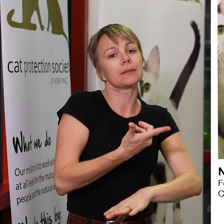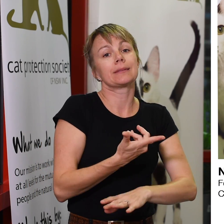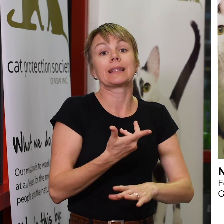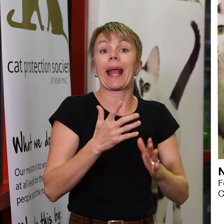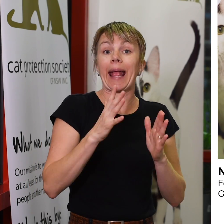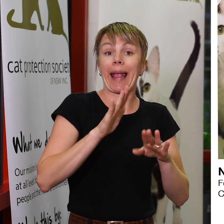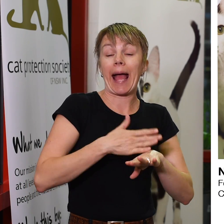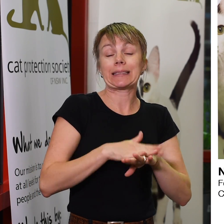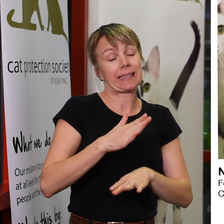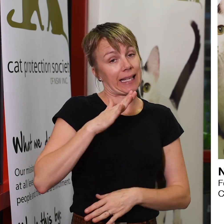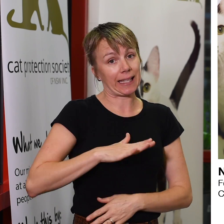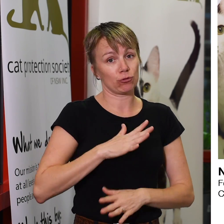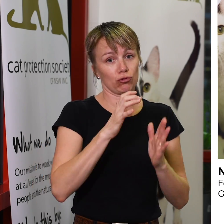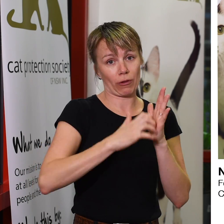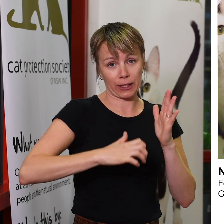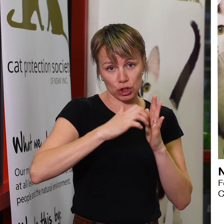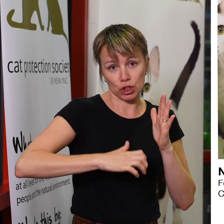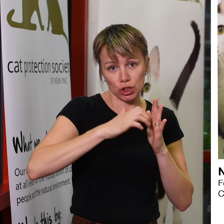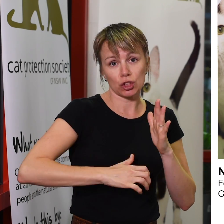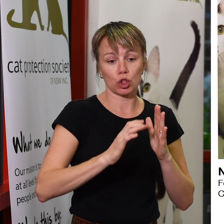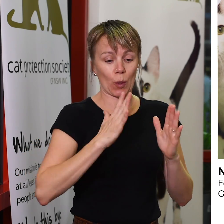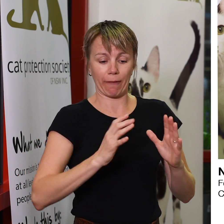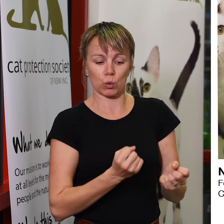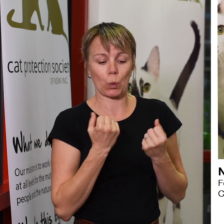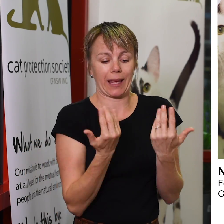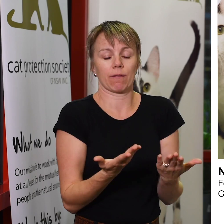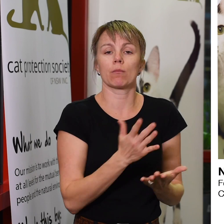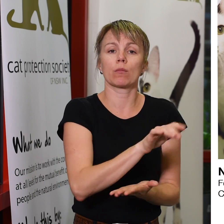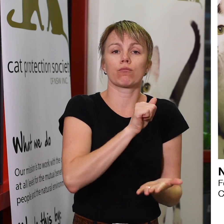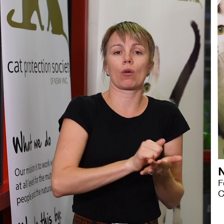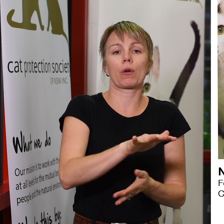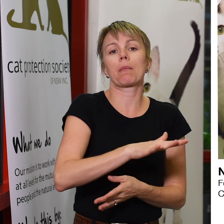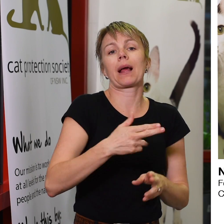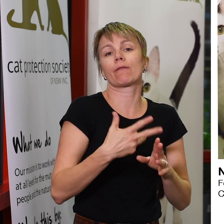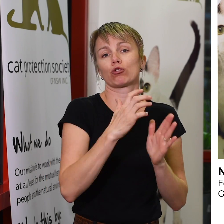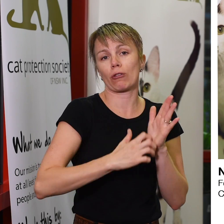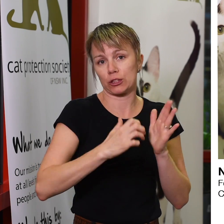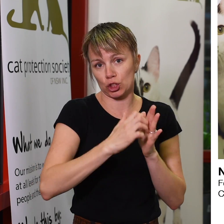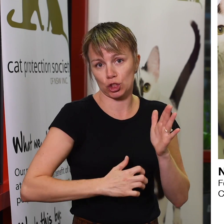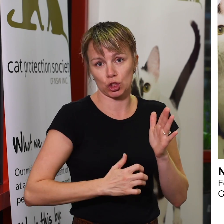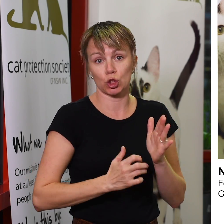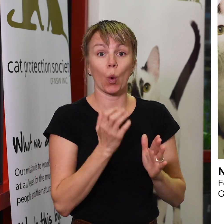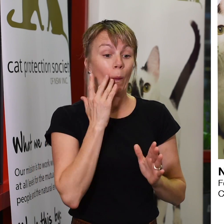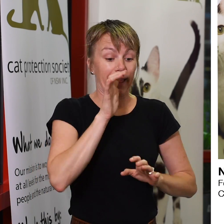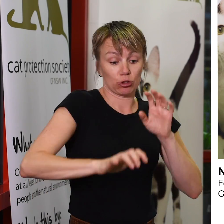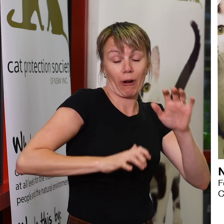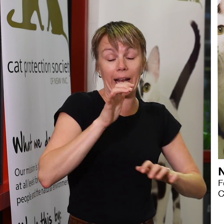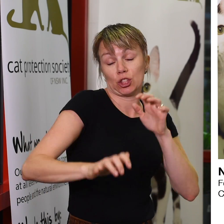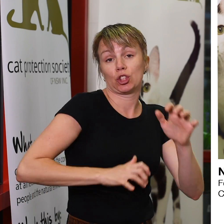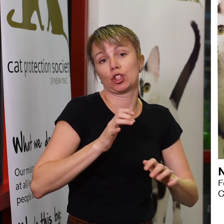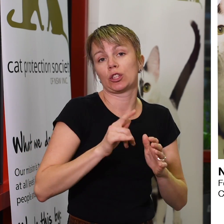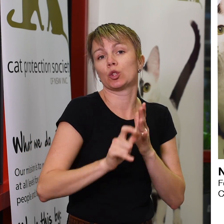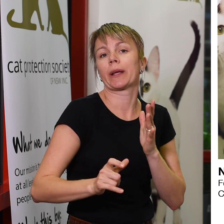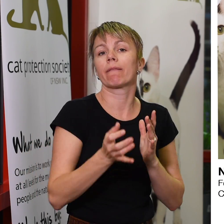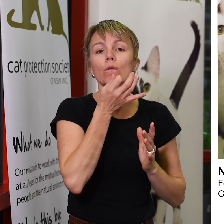scratch. So you need to give them somewhere that they can scratch. So a cat, when they're scratching, they're doing a few things.